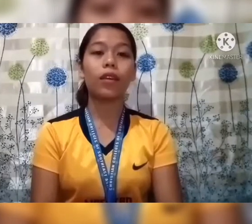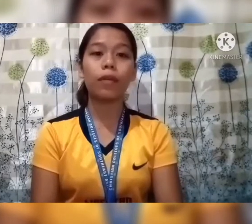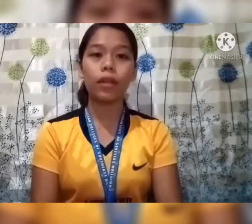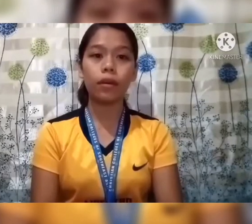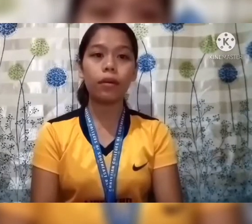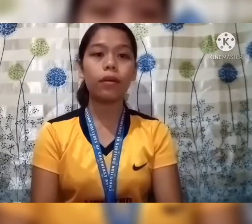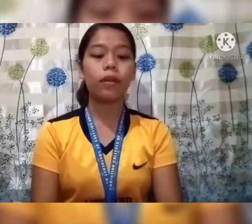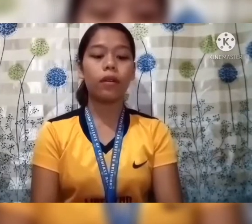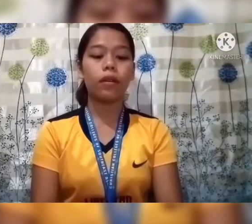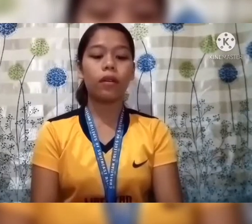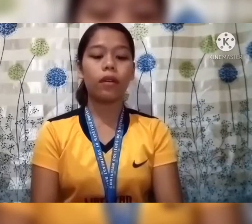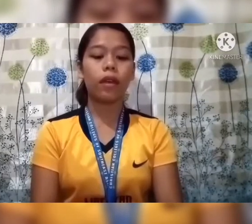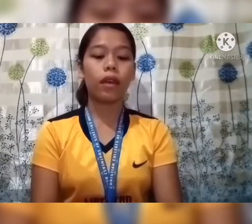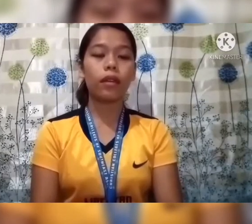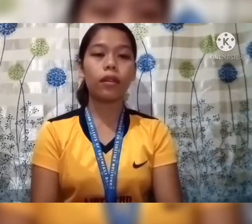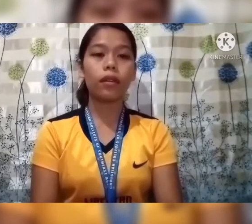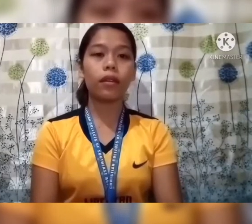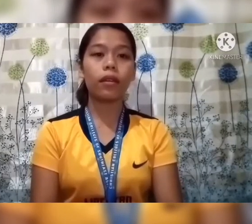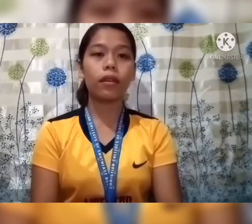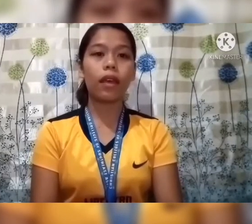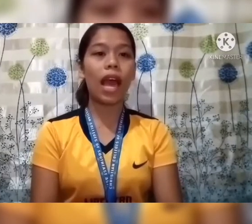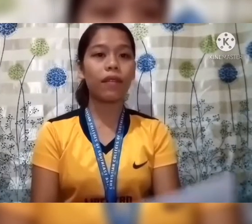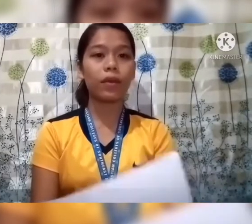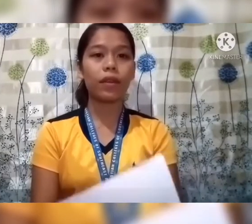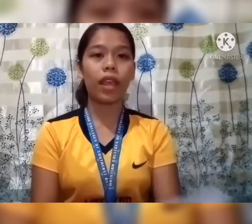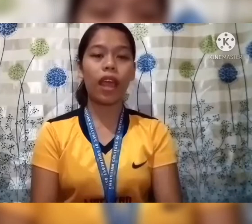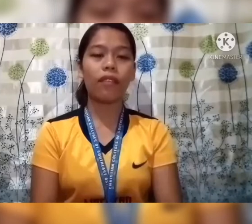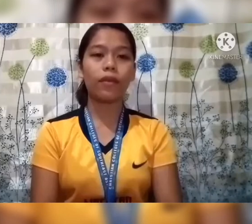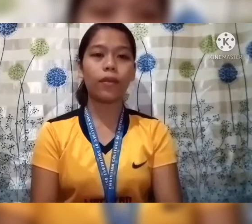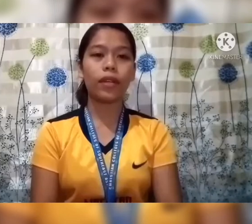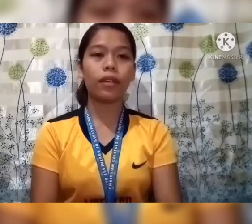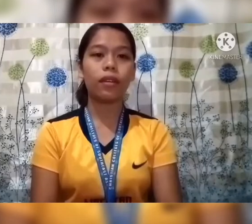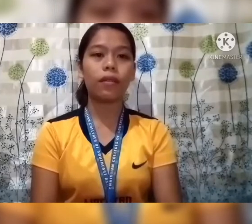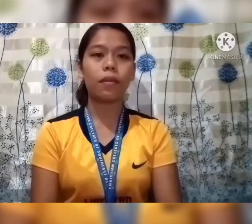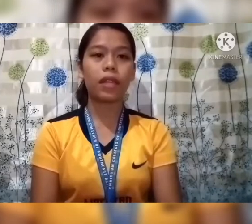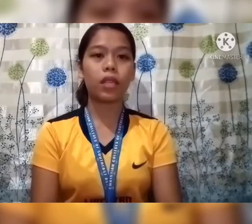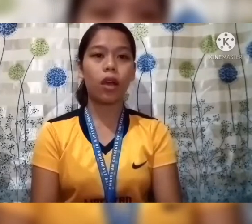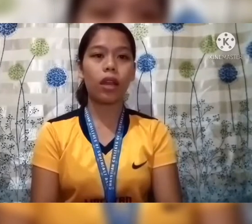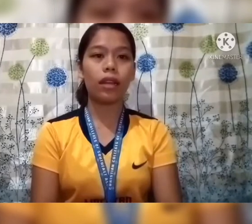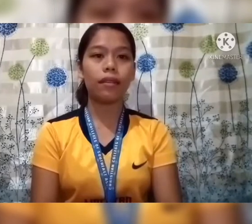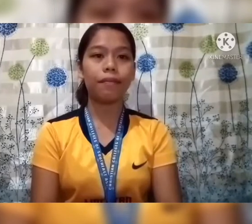below. And have a good day, everyone. That's all.